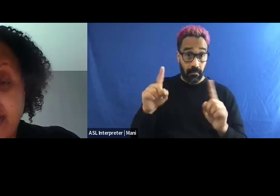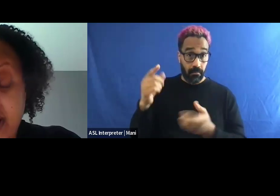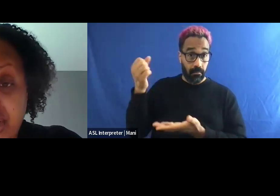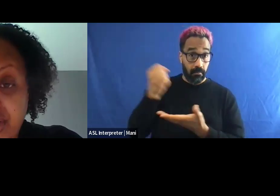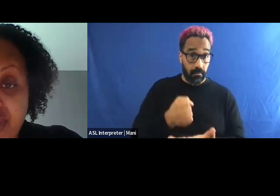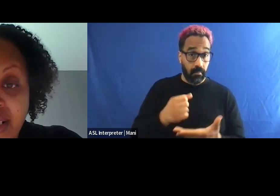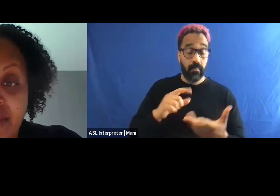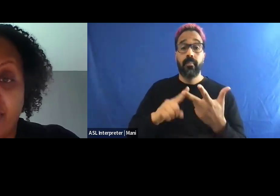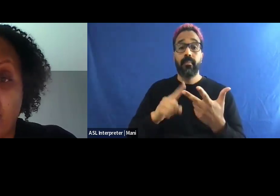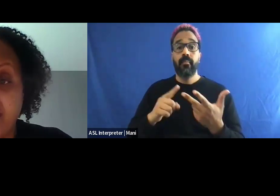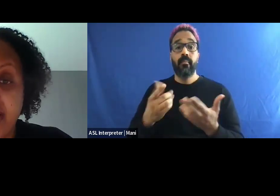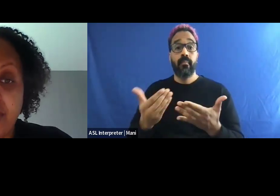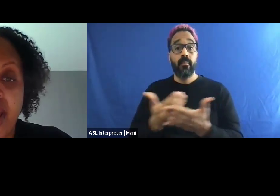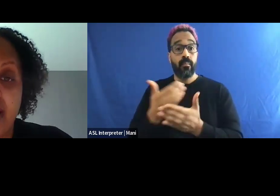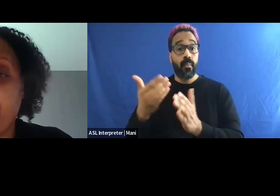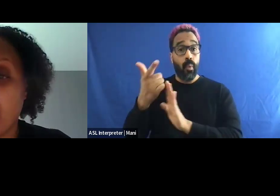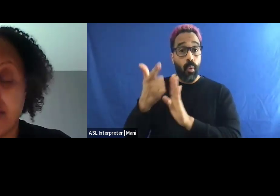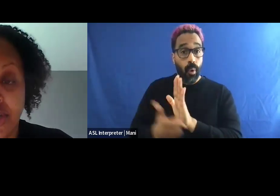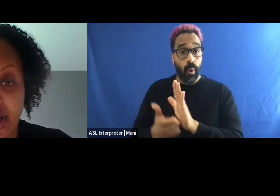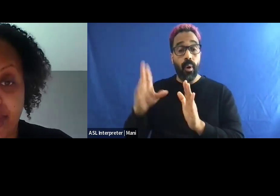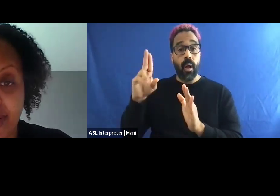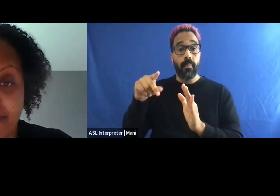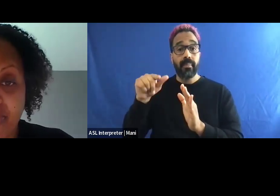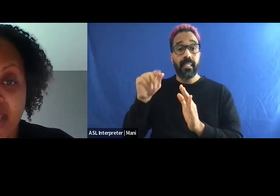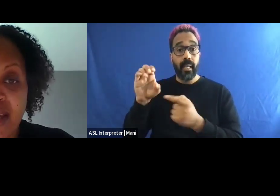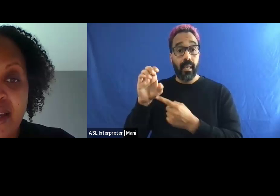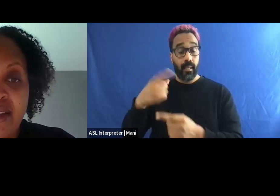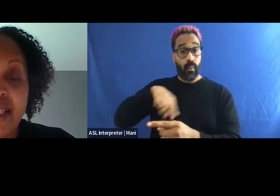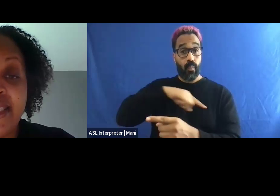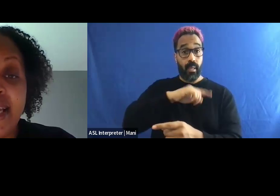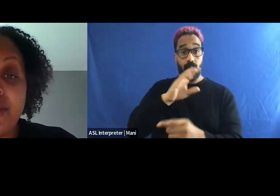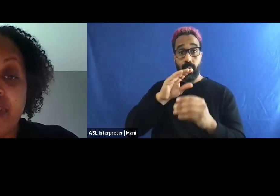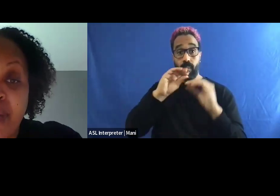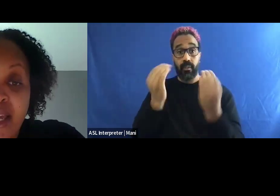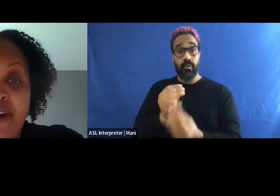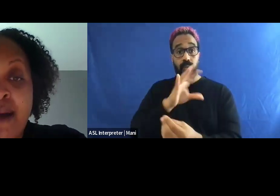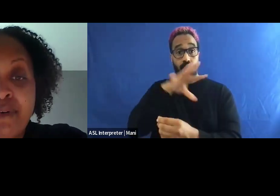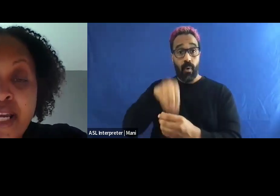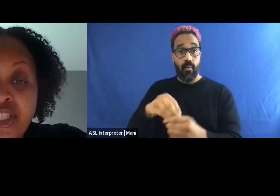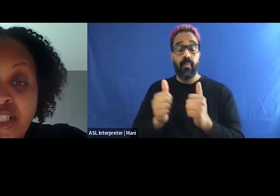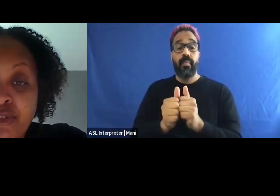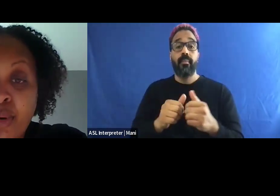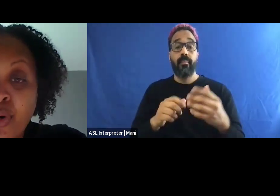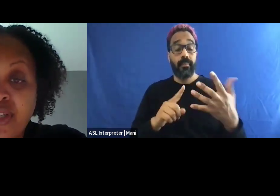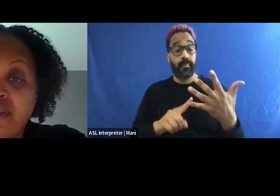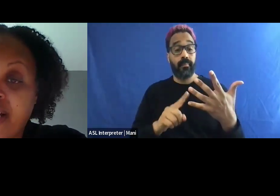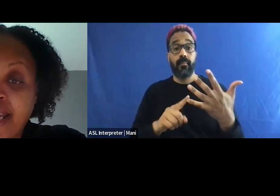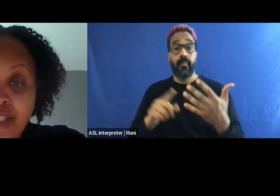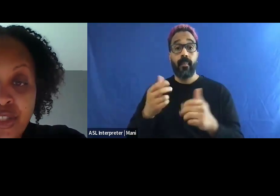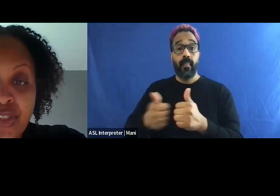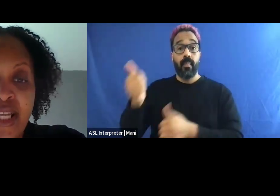that the organization is directly involved in, or any partnerships. The Senior VP of Operations reports